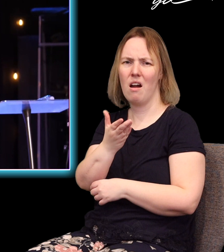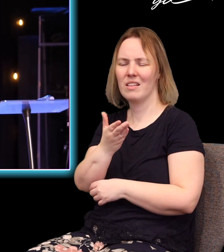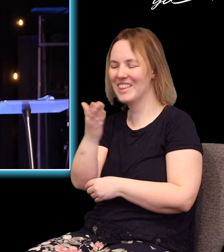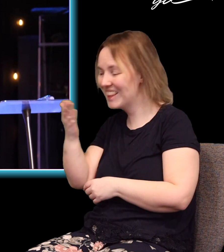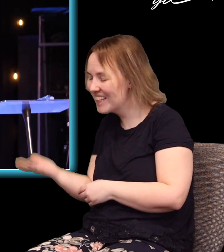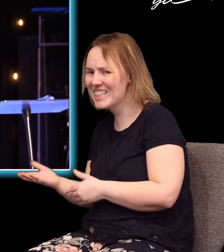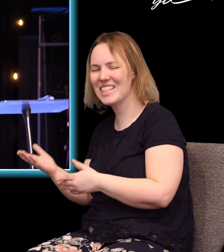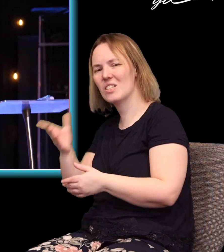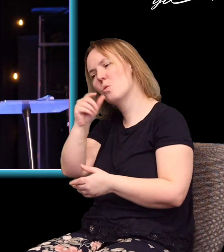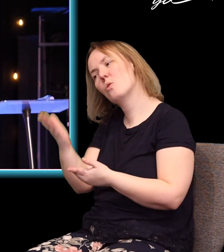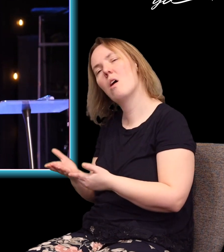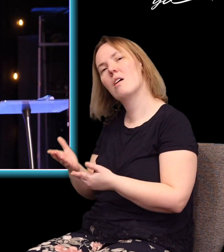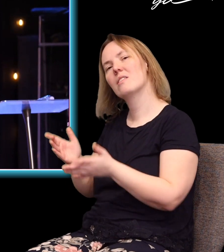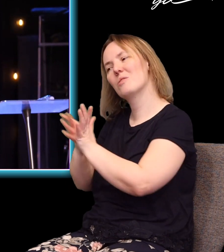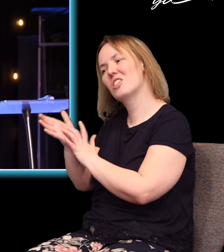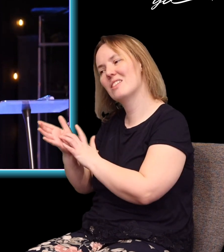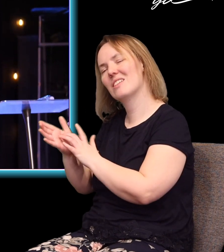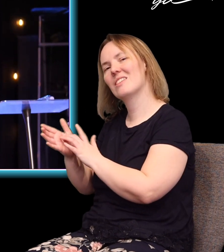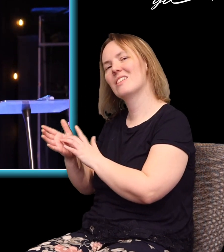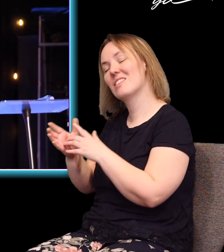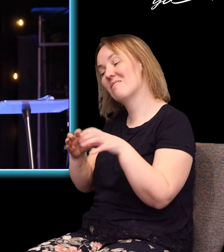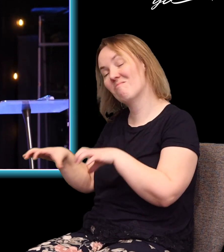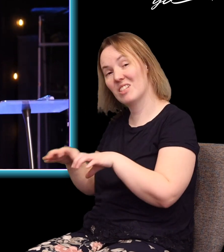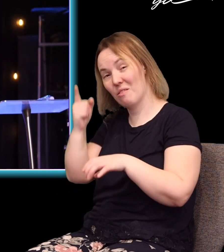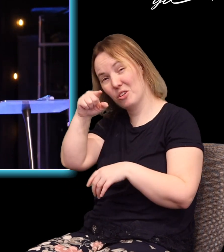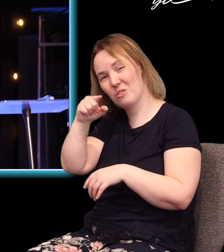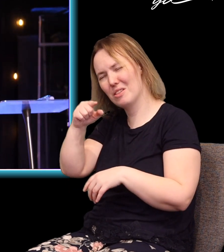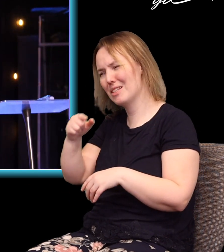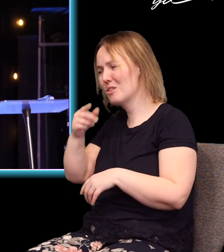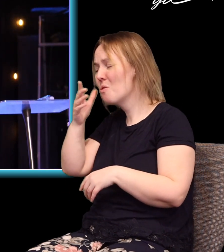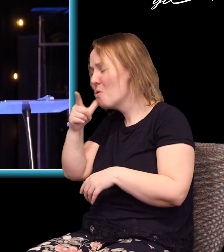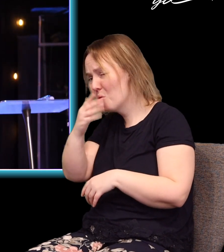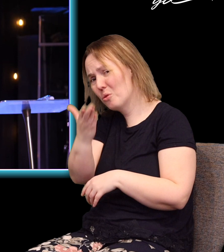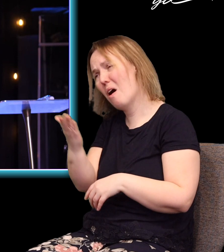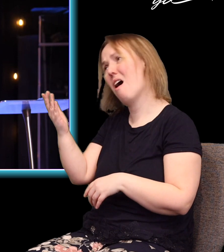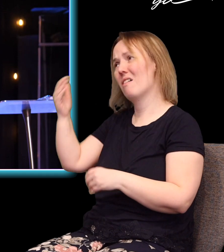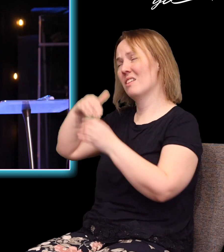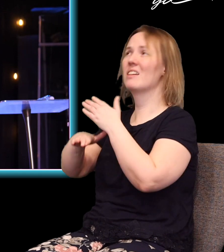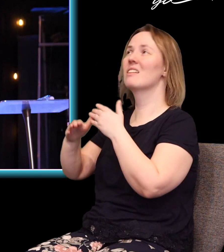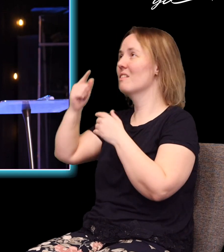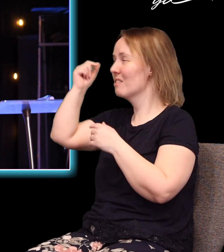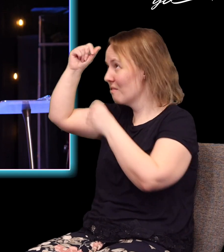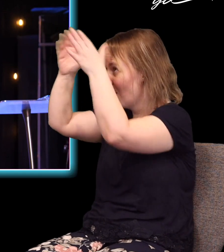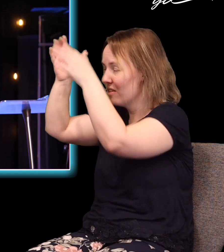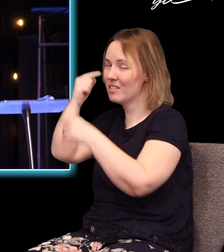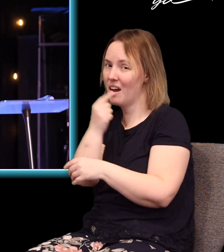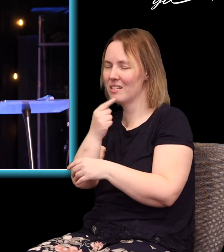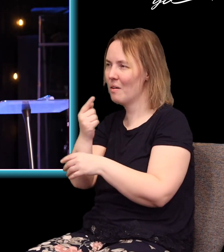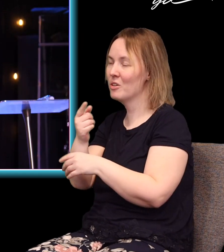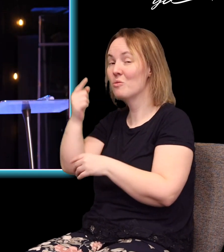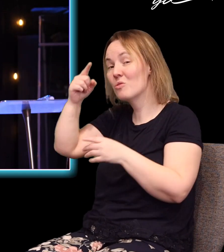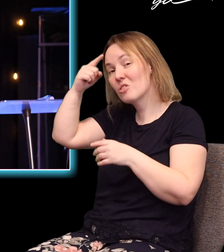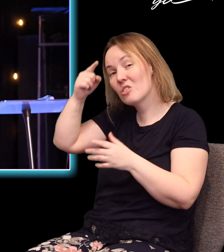is what Jesus has done for you. This is who you are in the Father's eyes. And what happens when you begin to believe that, trust the Lord in what he's